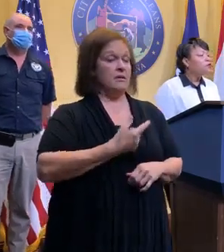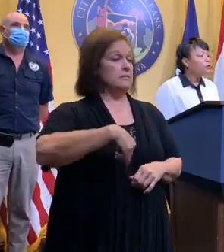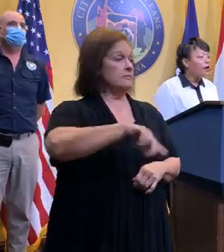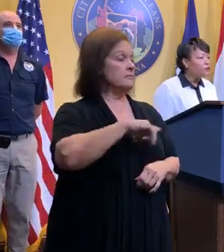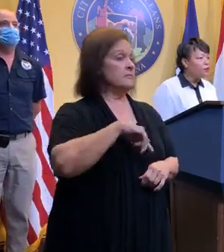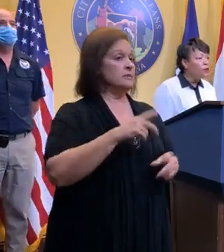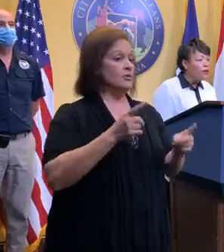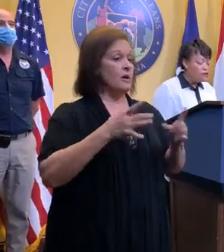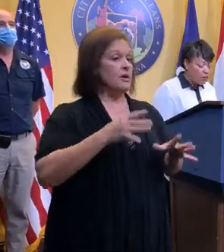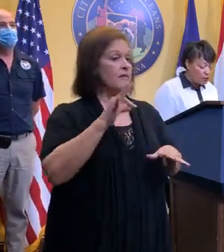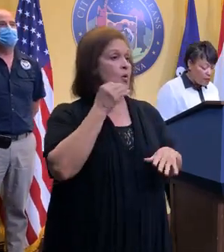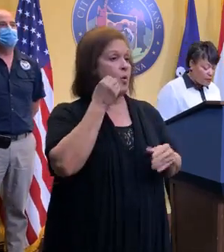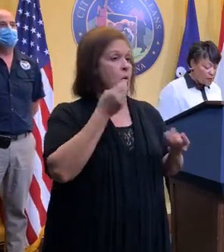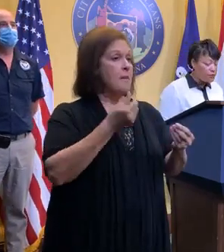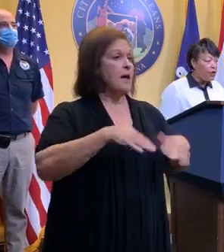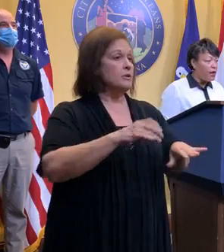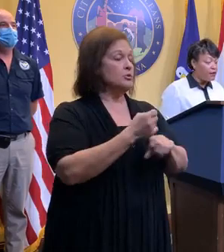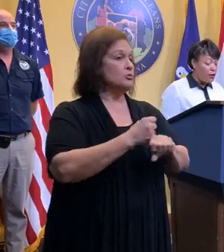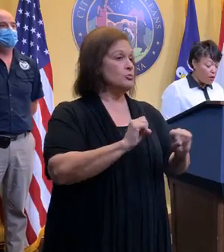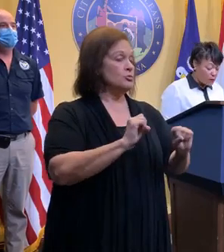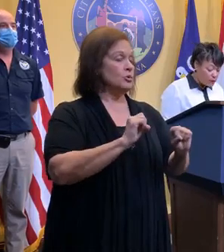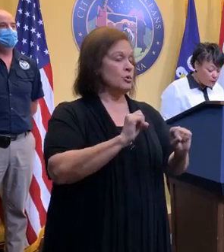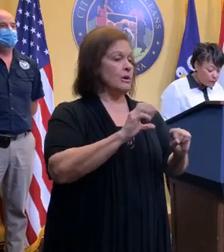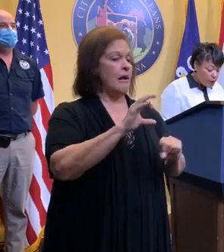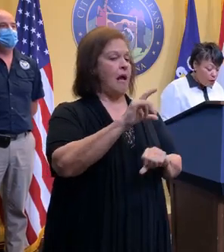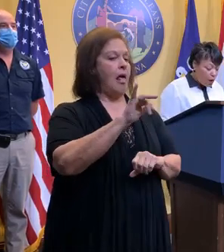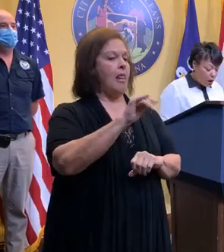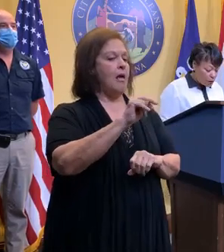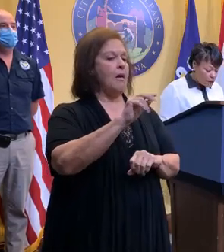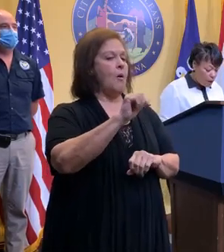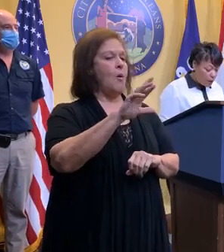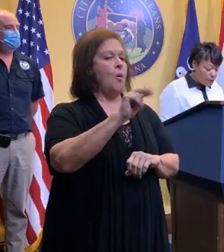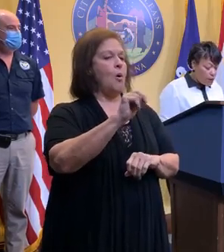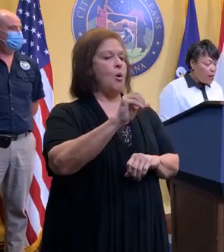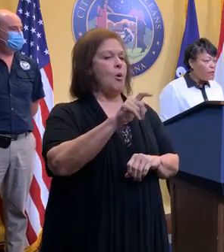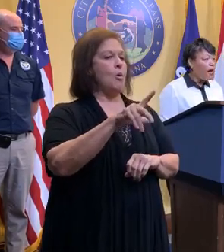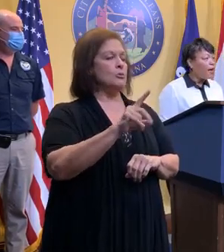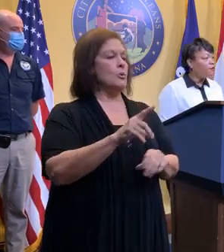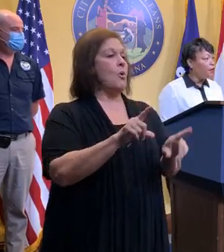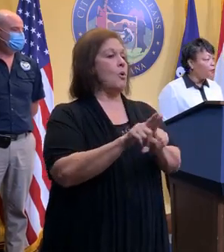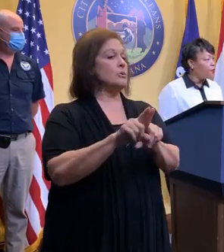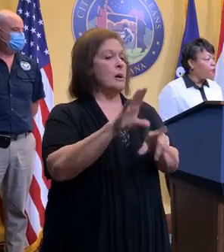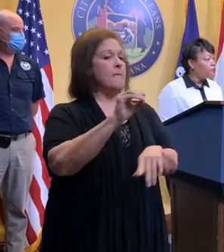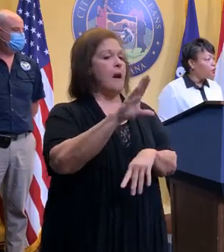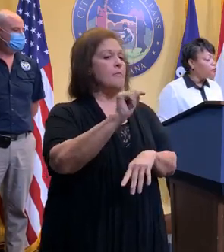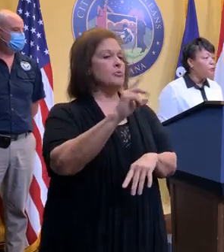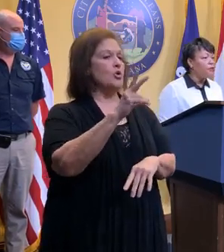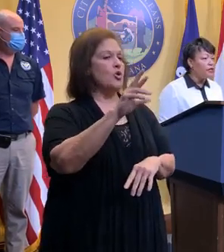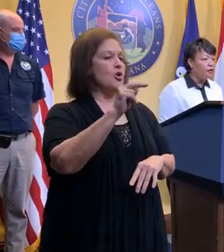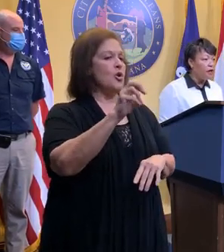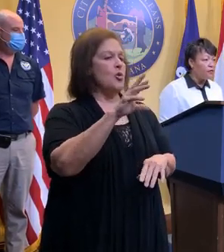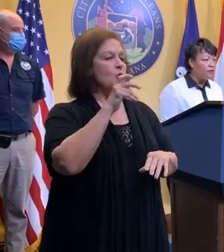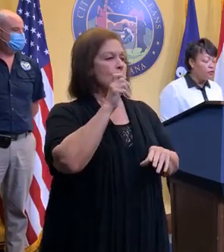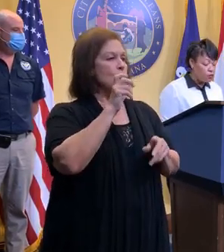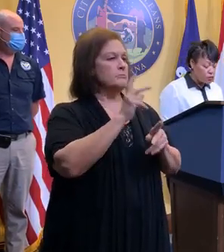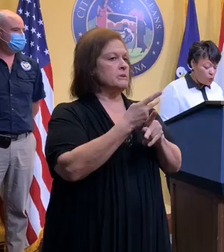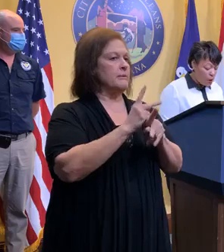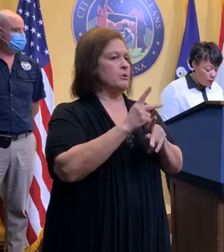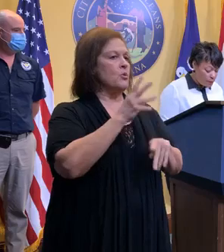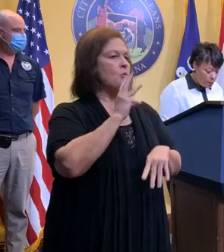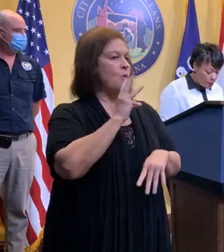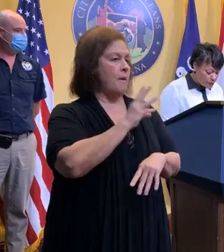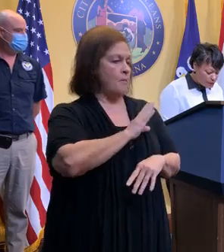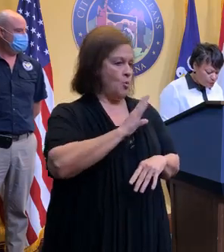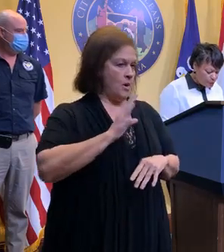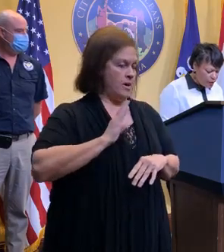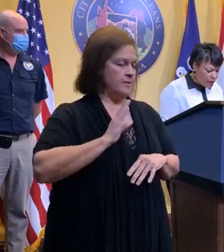our Director of Homeland Security, Mr. Colin Arnold. Also, Bob Turner, who is our Superintendent of the Sewage